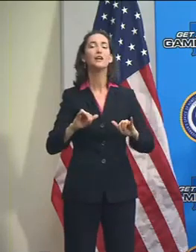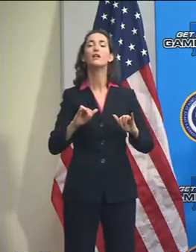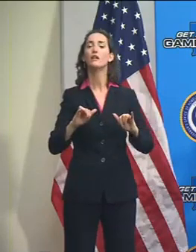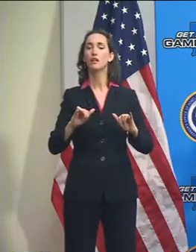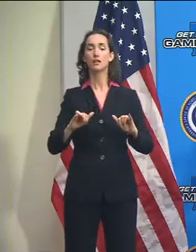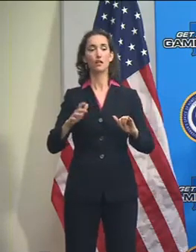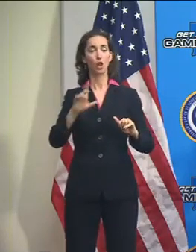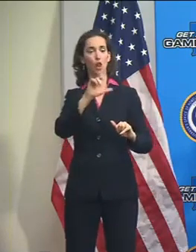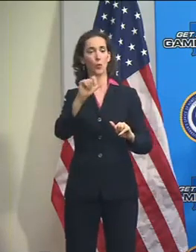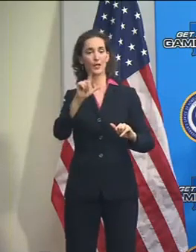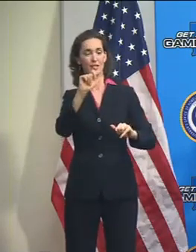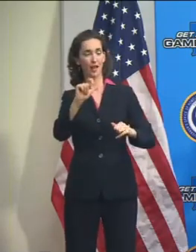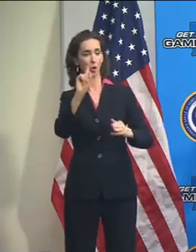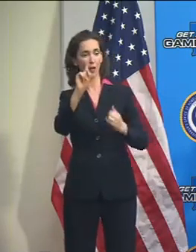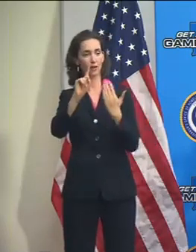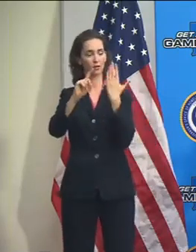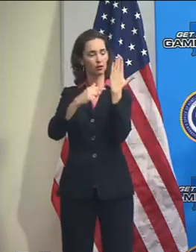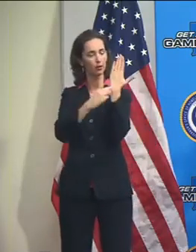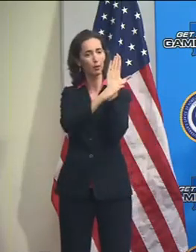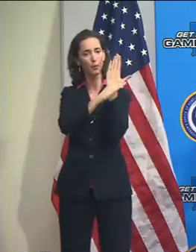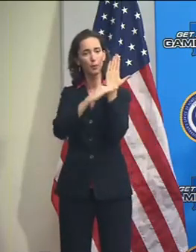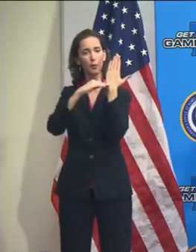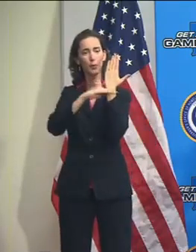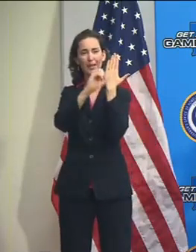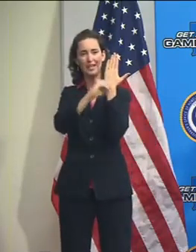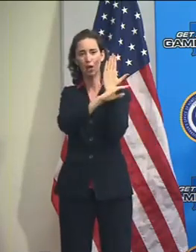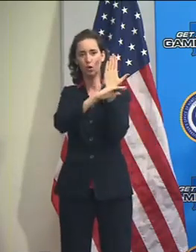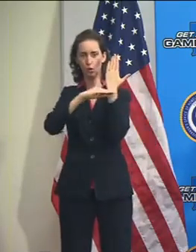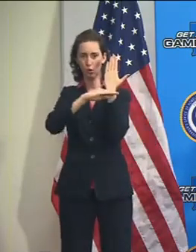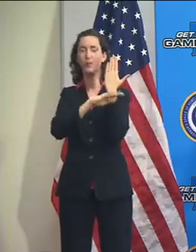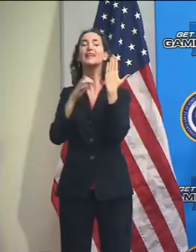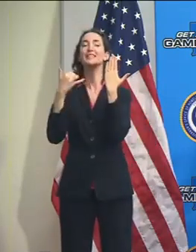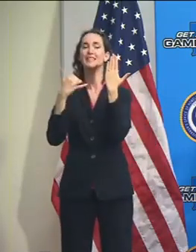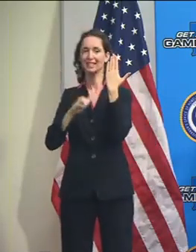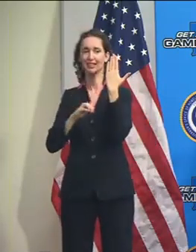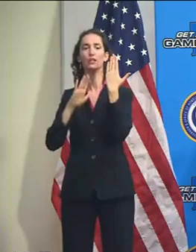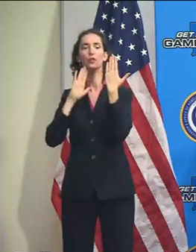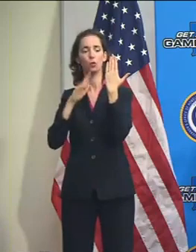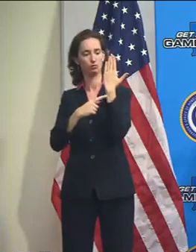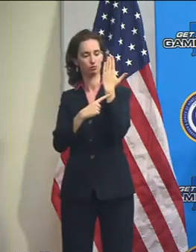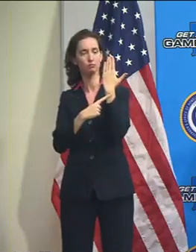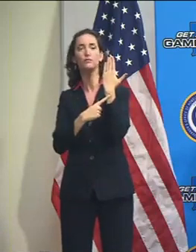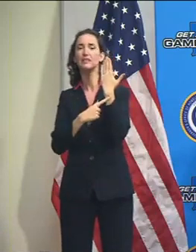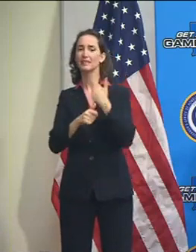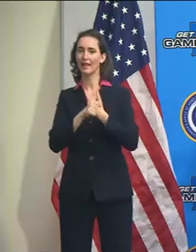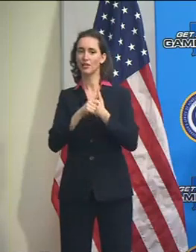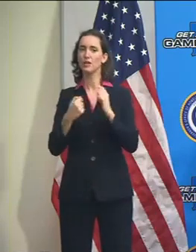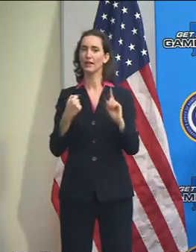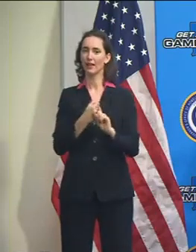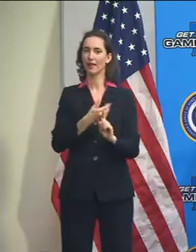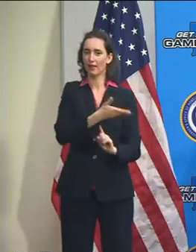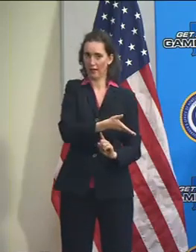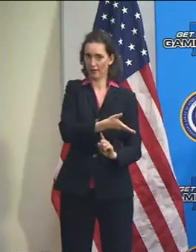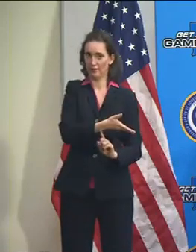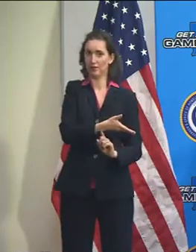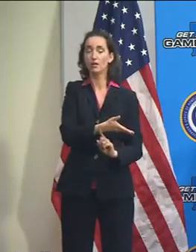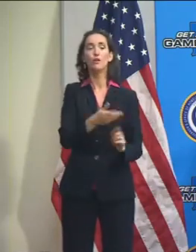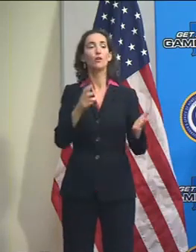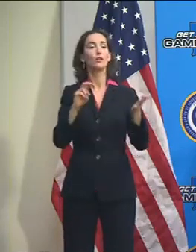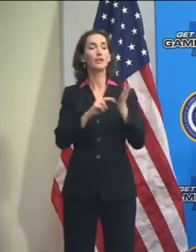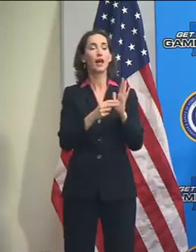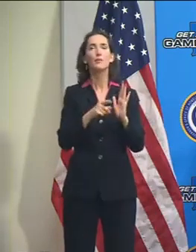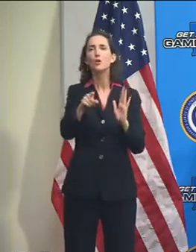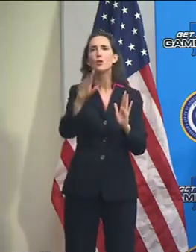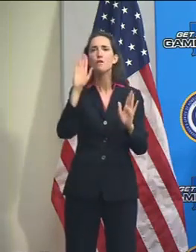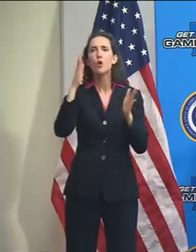the coast of Louisiana remains in the cone. So please don't get too fixated on the